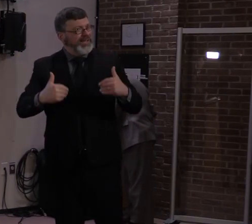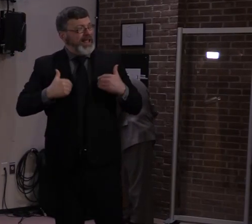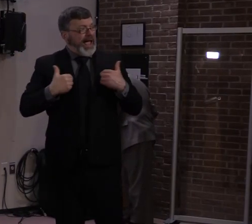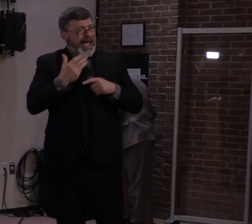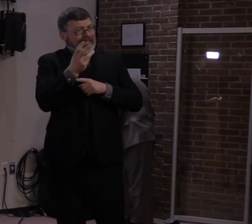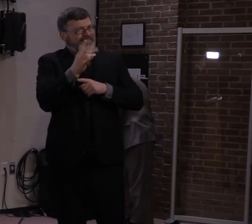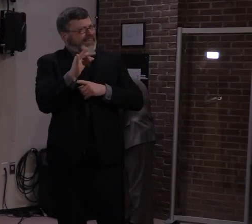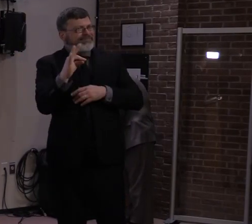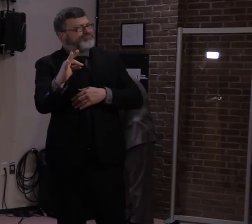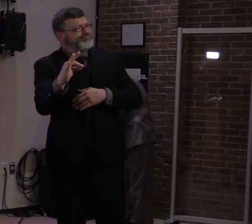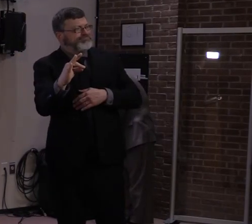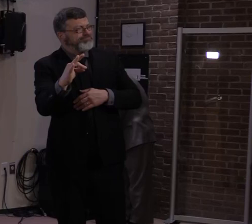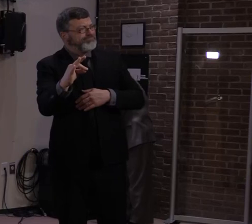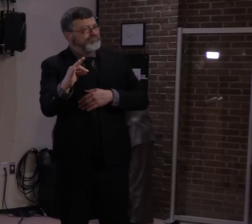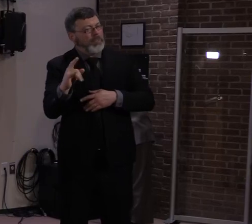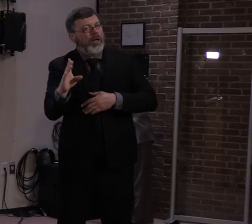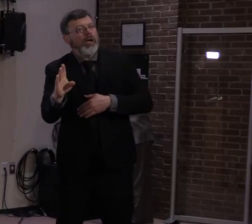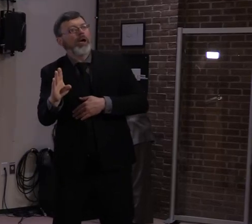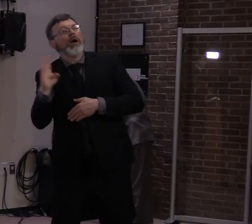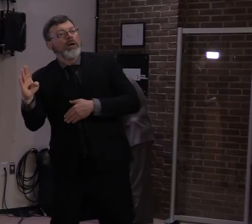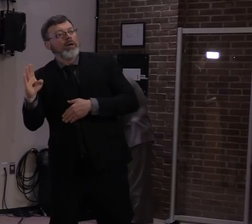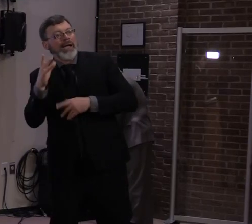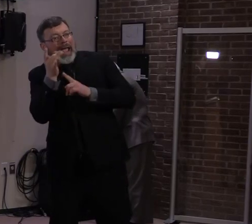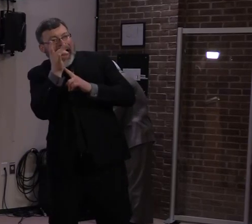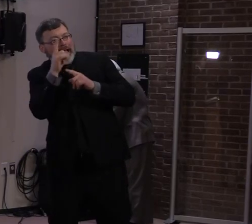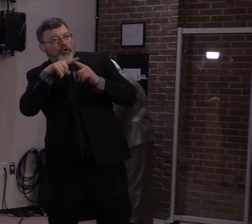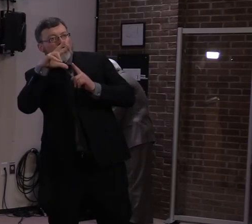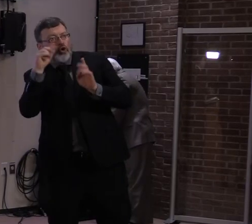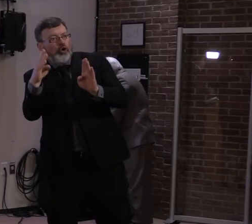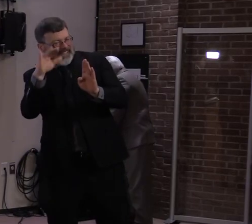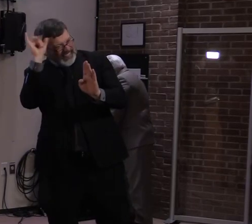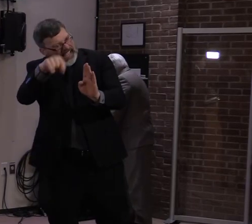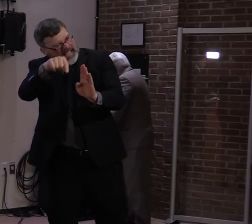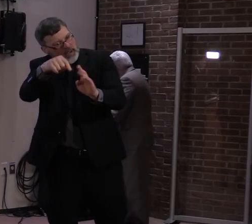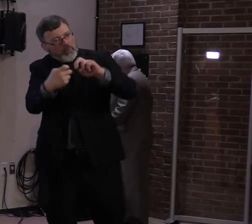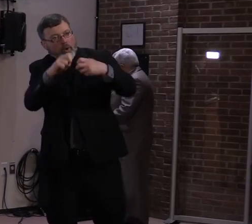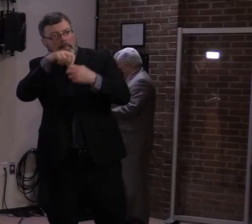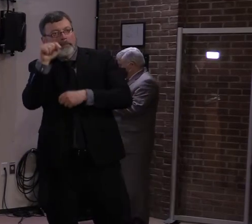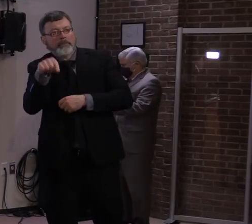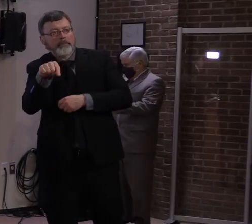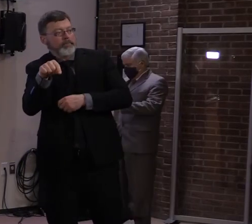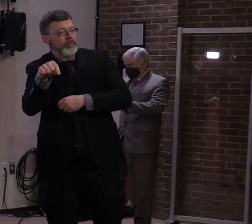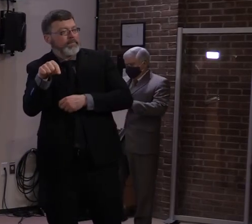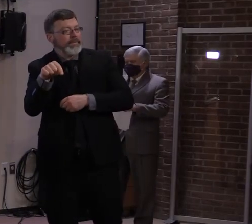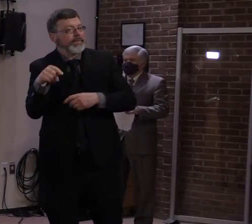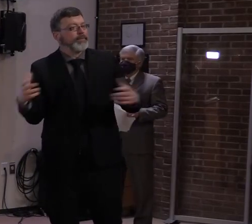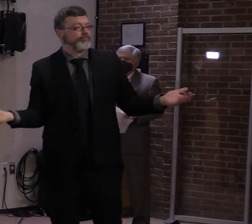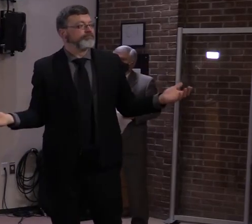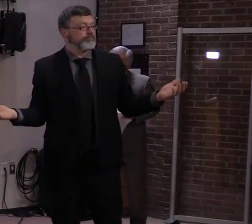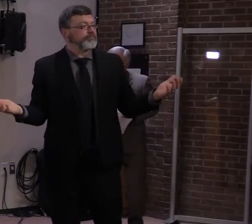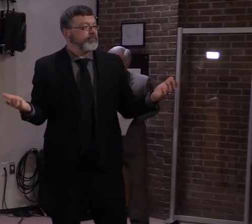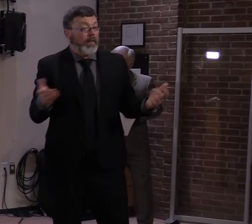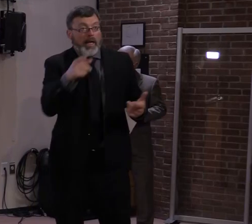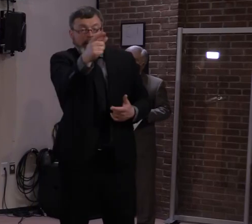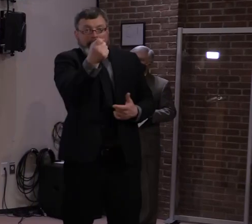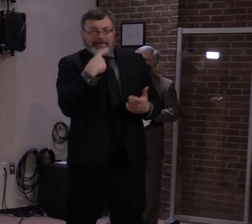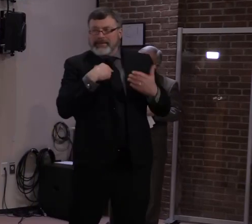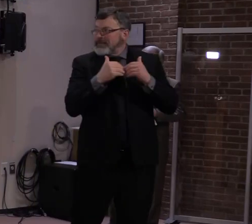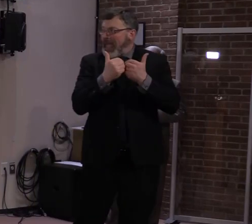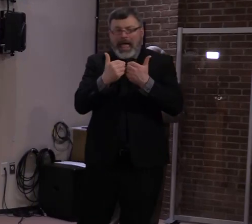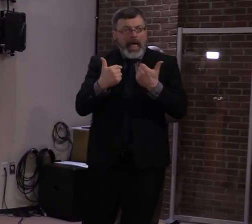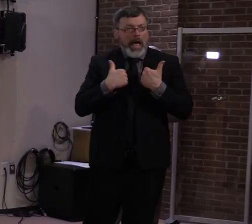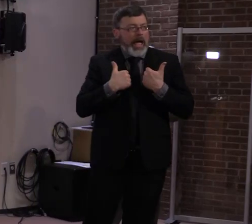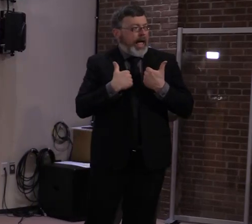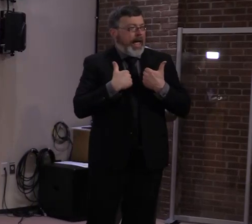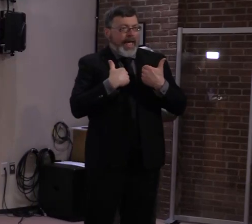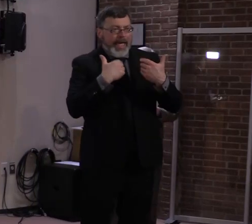perspective. And I've thought about this a lot. I mean, we're going to use all kinds of different methods. We want to meet them where they are. We want to use education. We